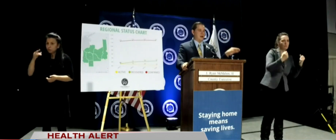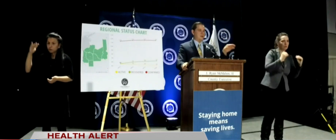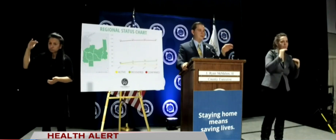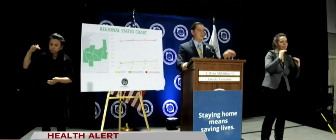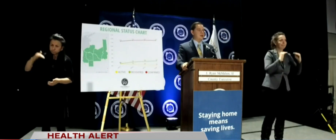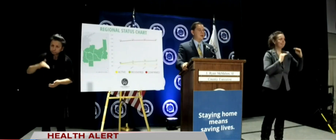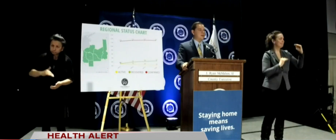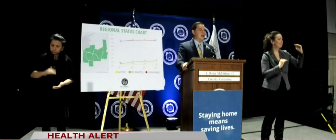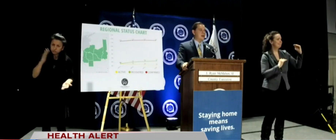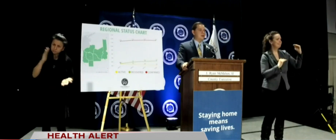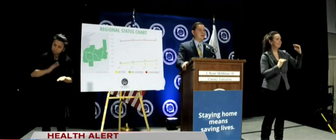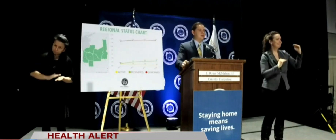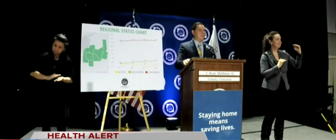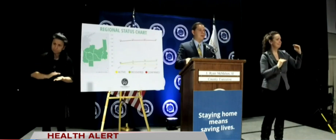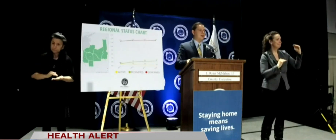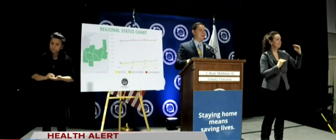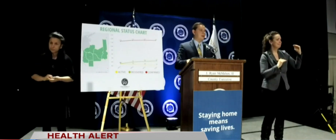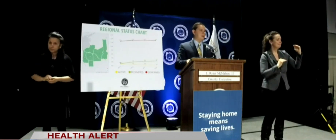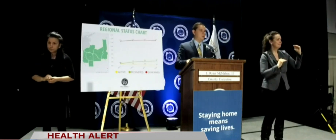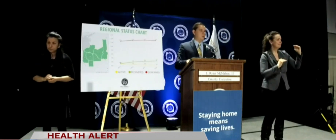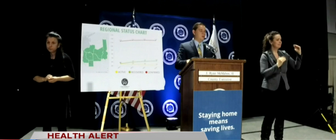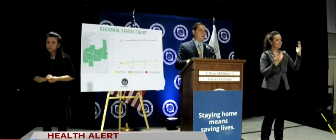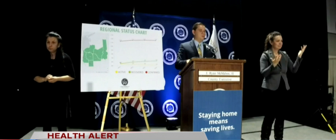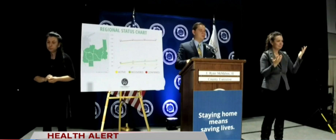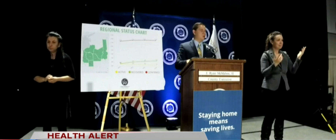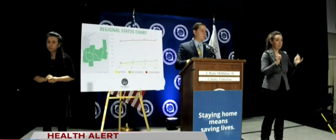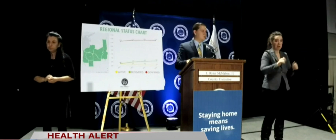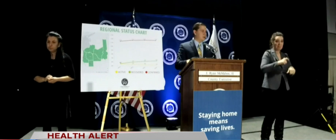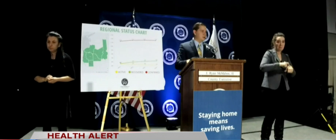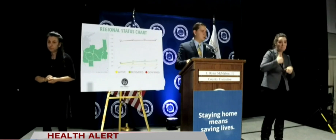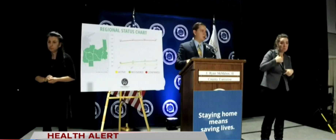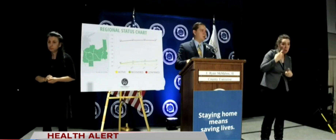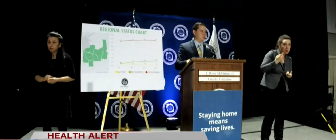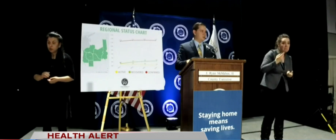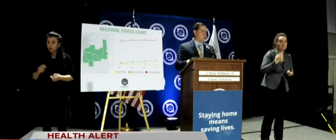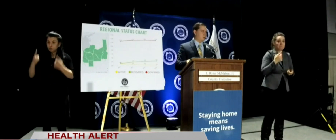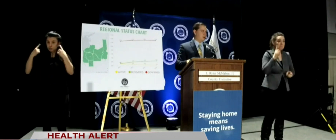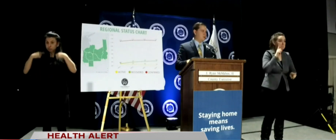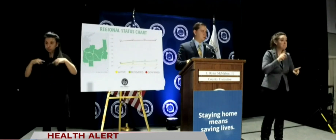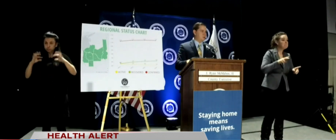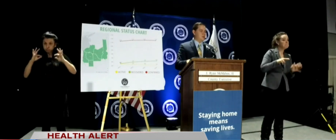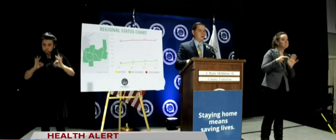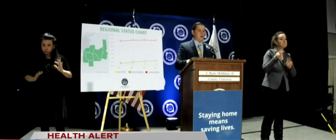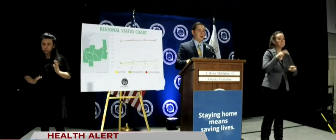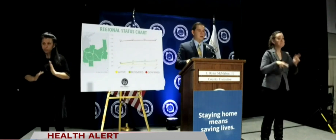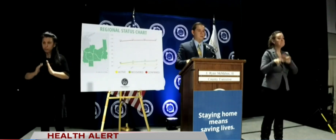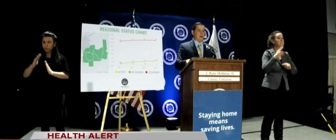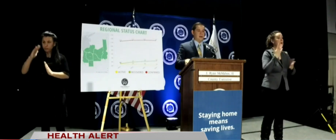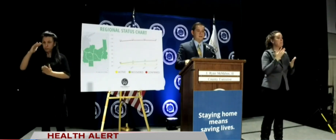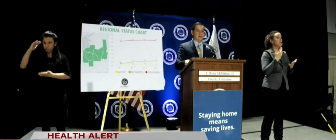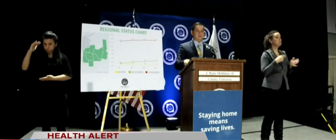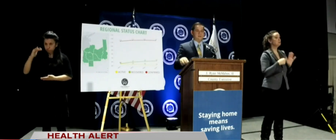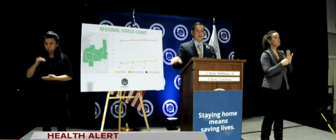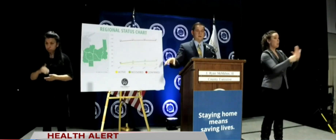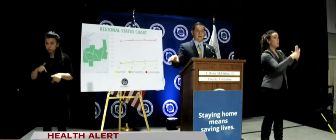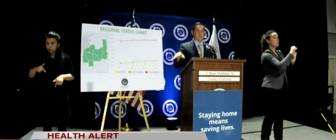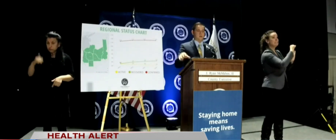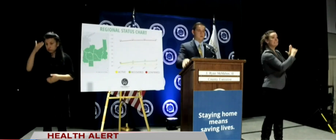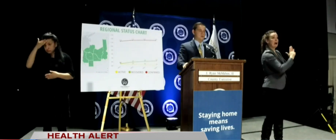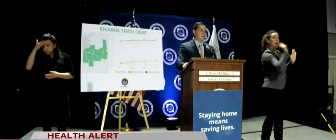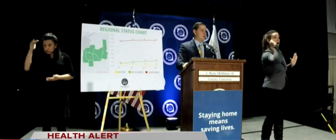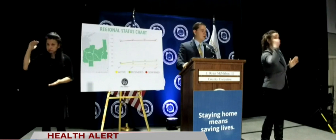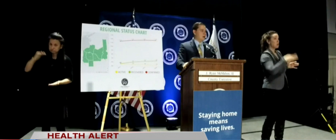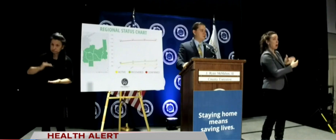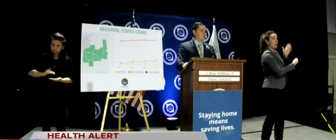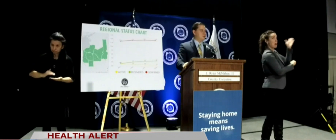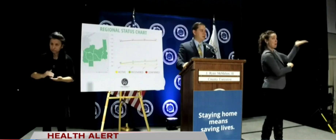curve flattens. Then, by that date, we will have shown the state of New York a restart plan. And by that date, if the medical data shows